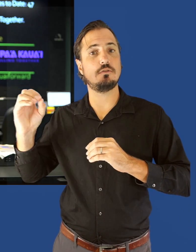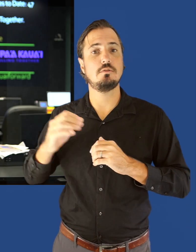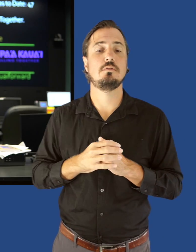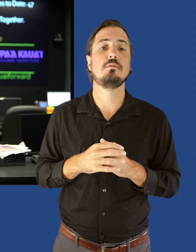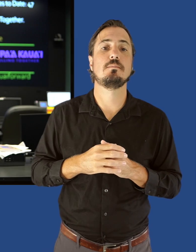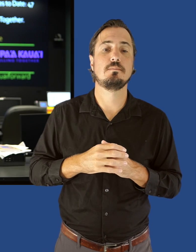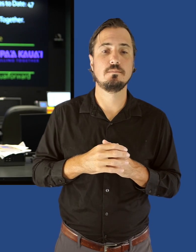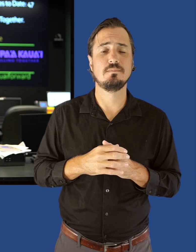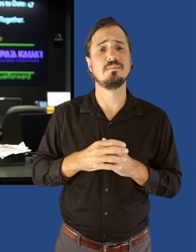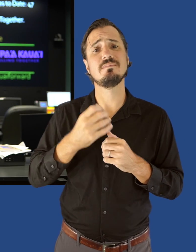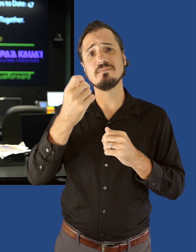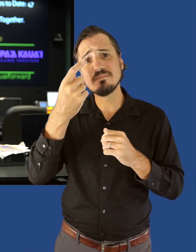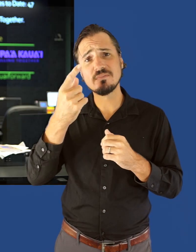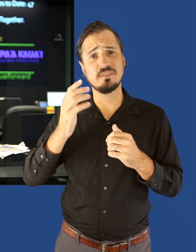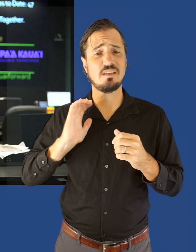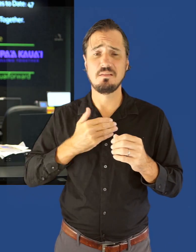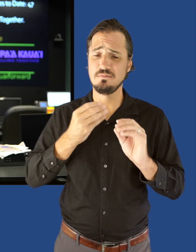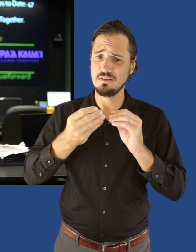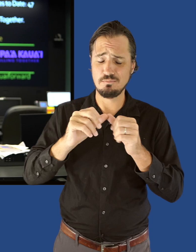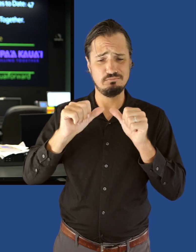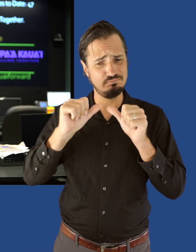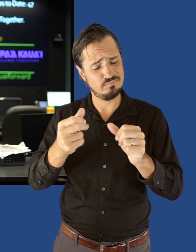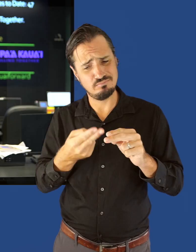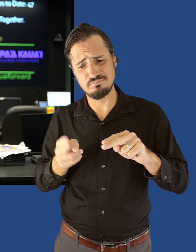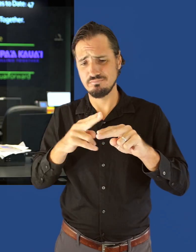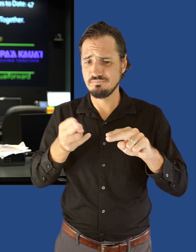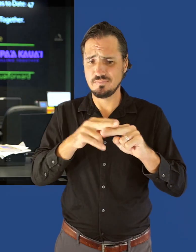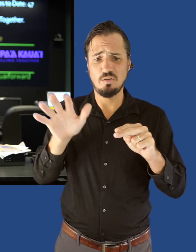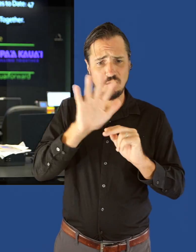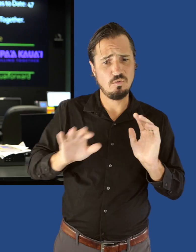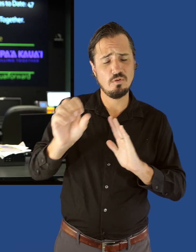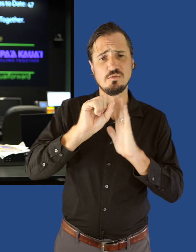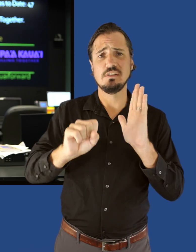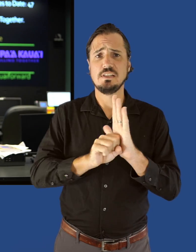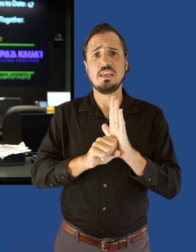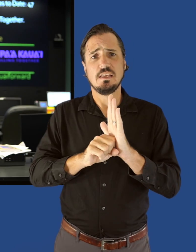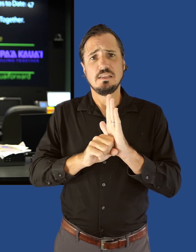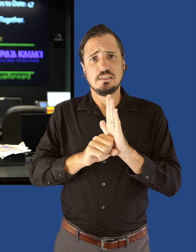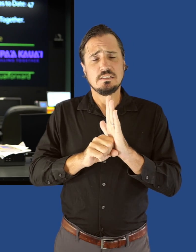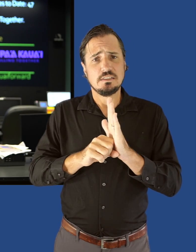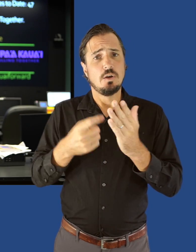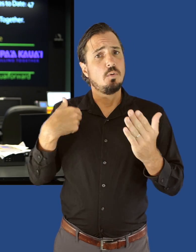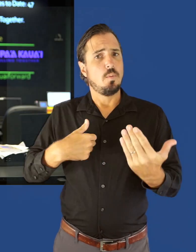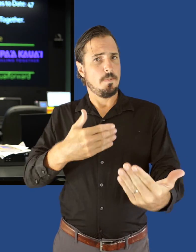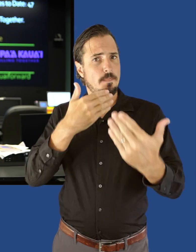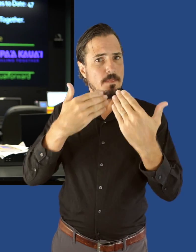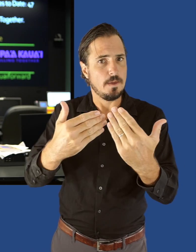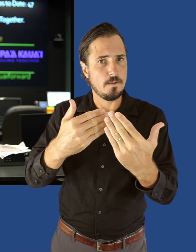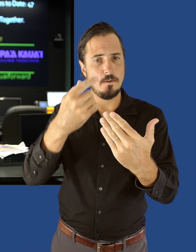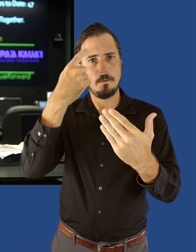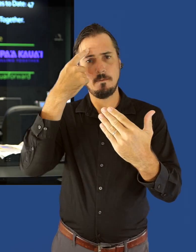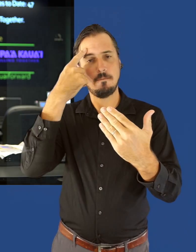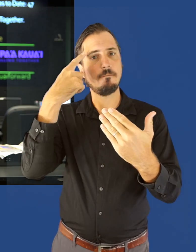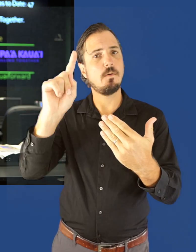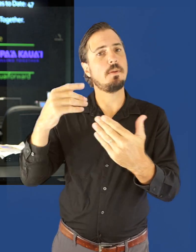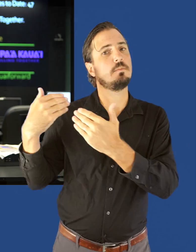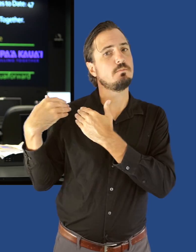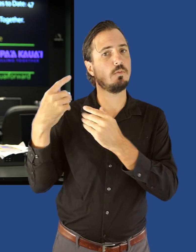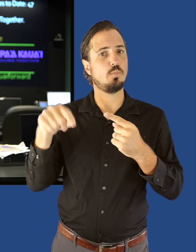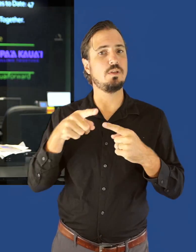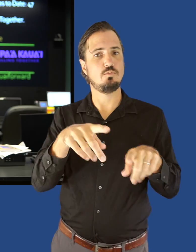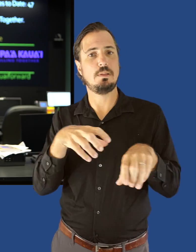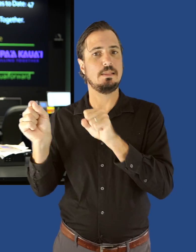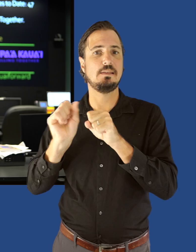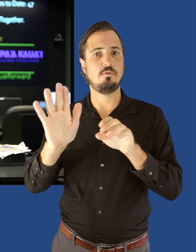241-4800. As our numbers continue to rise across the state, we thank you for being responsible when you leave your home and engage with others.